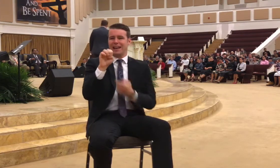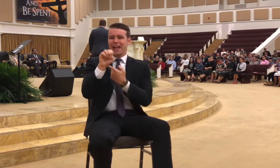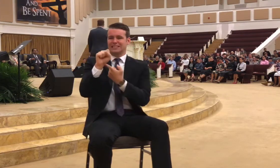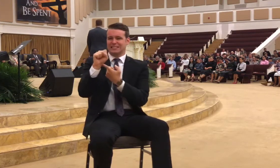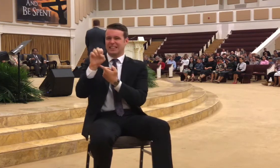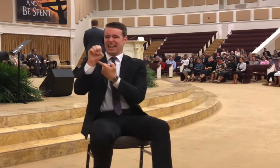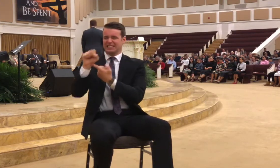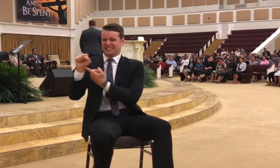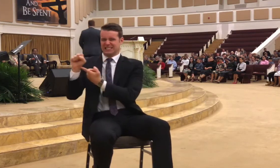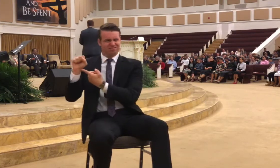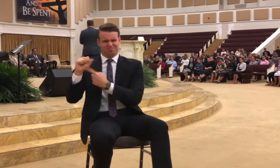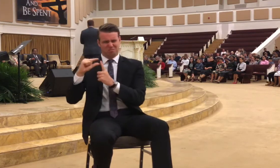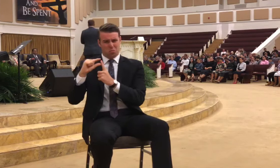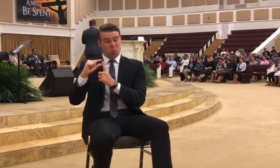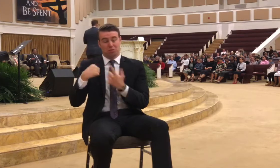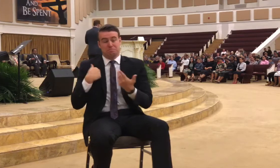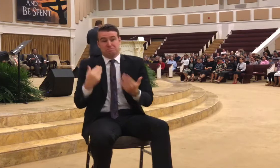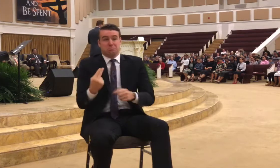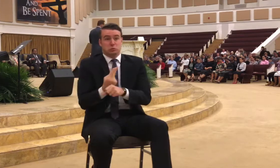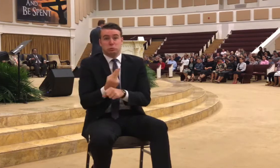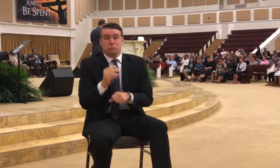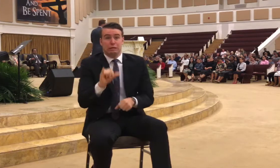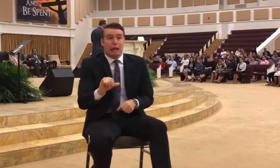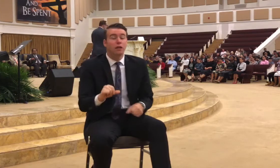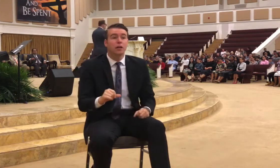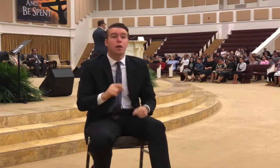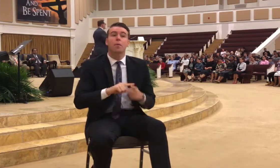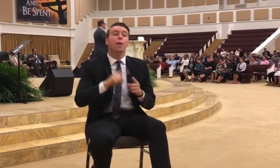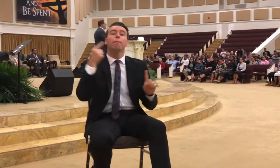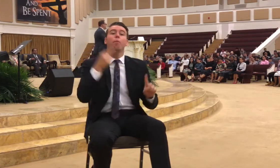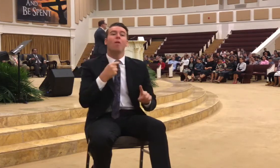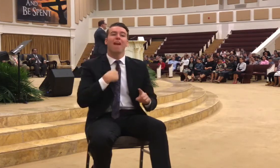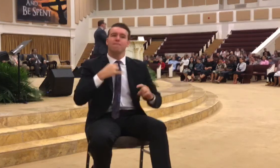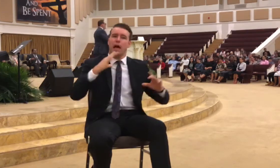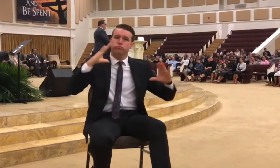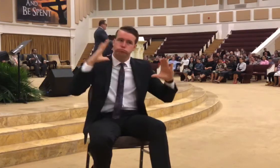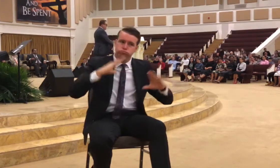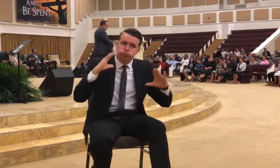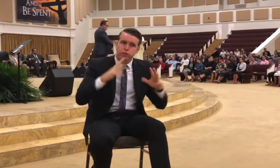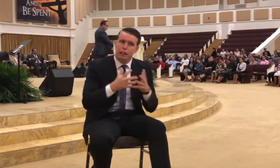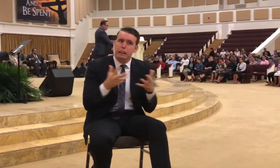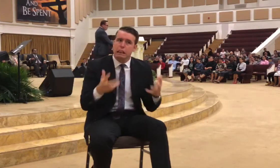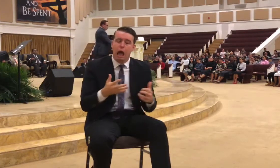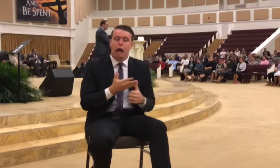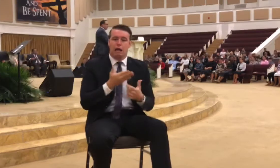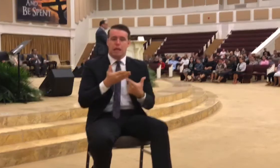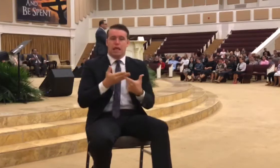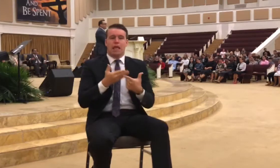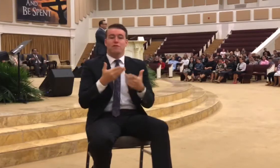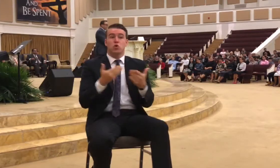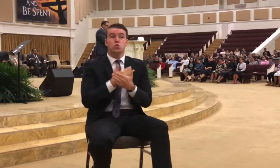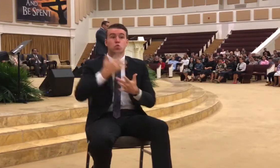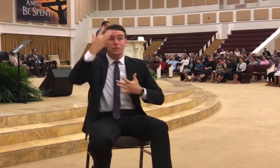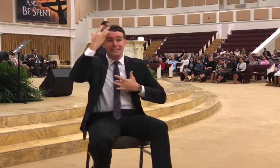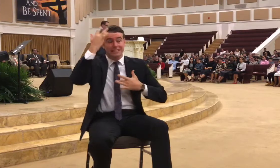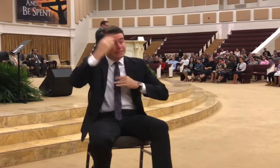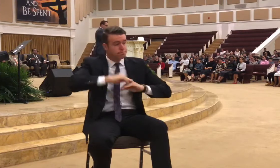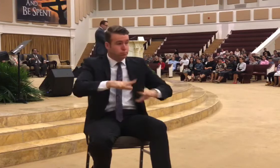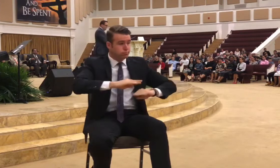wicked things, there are troubles, there are new